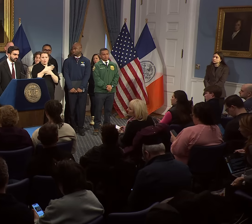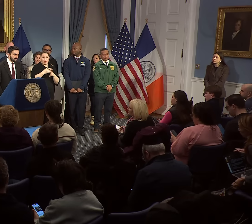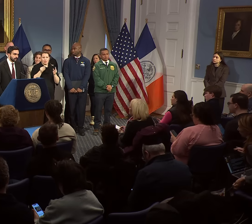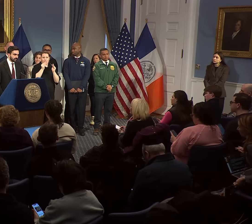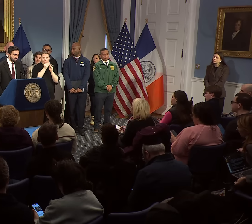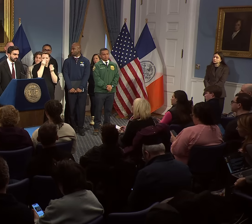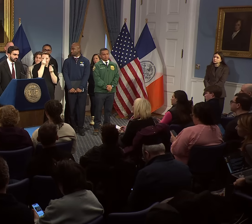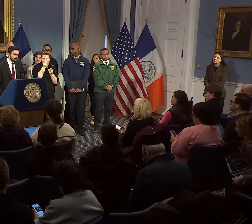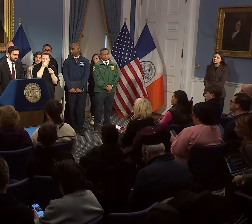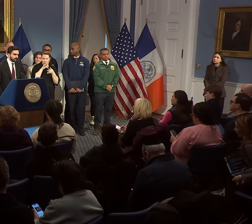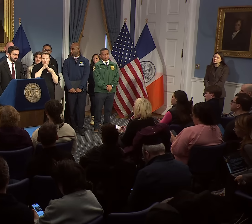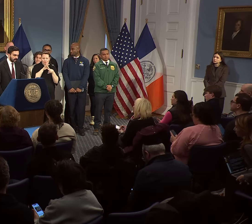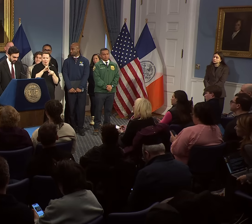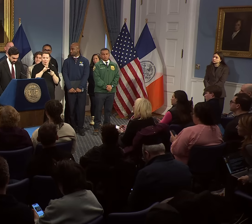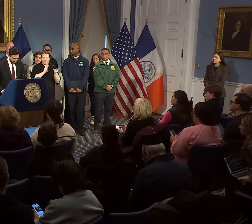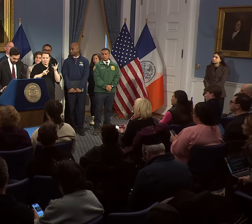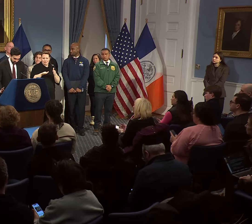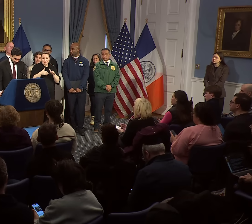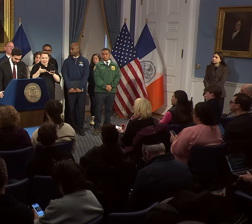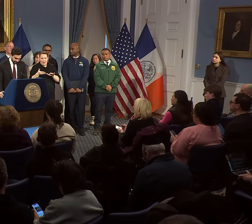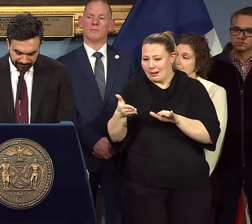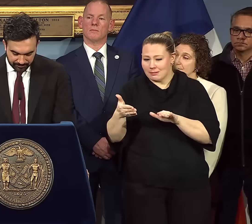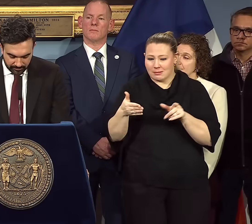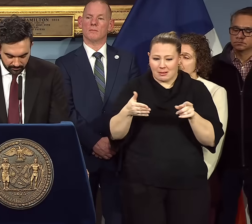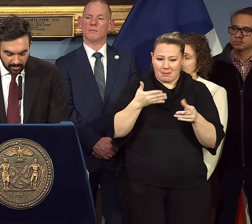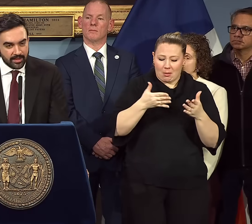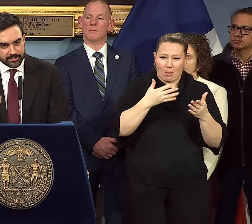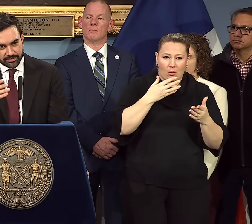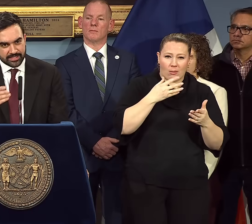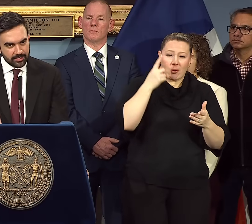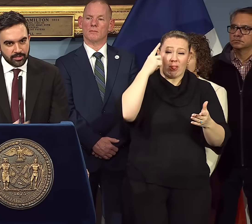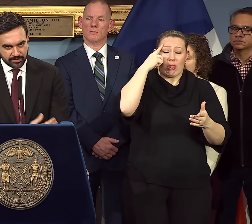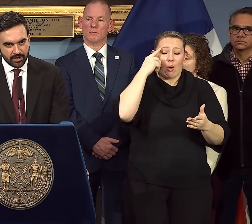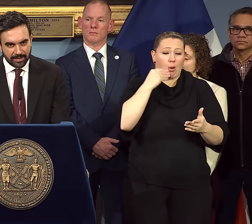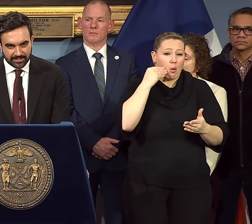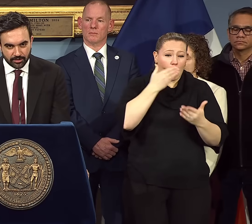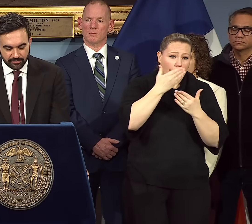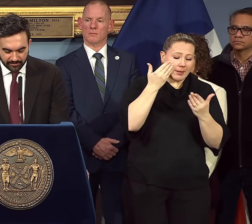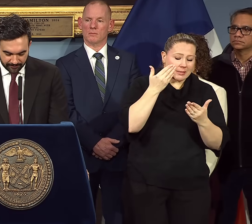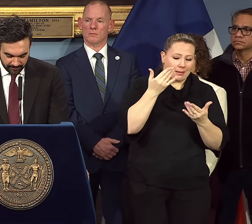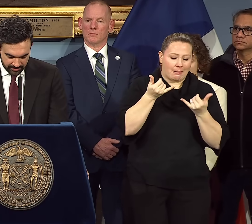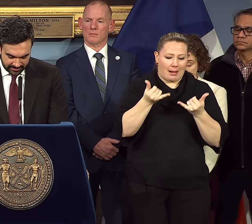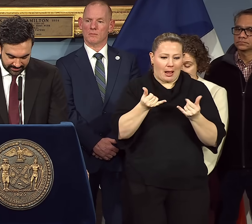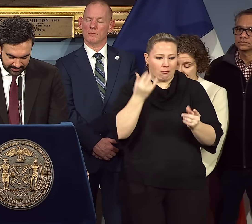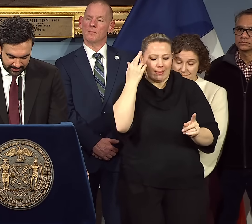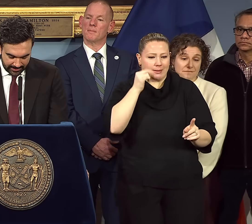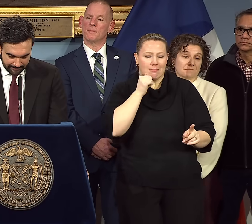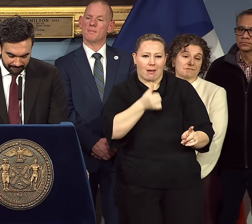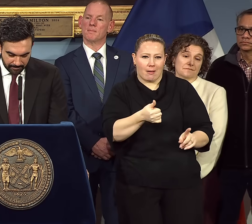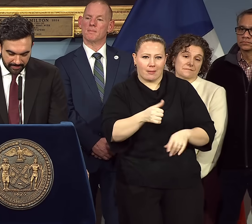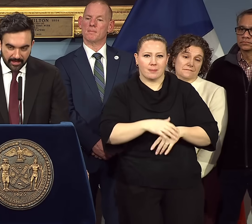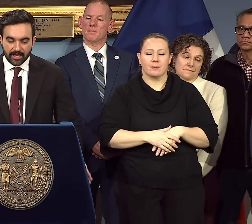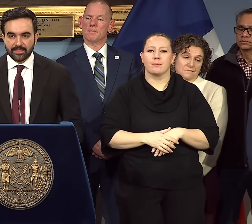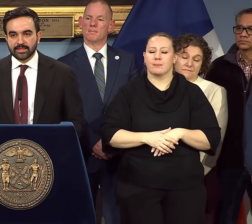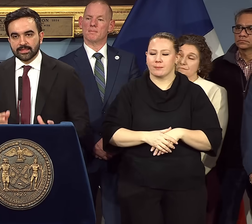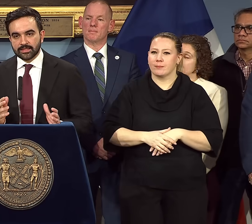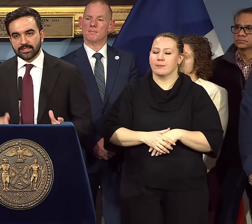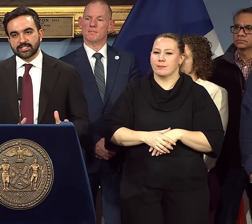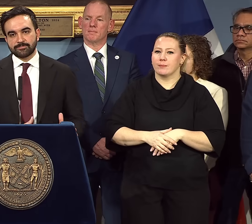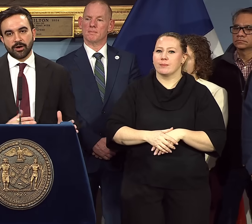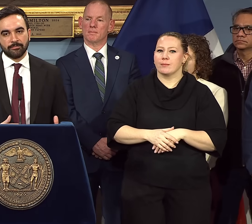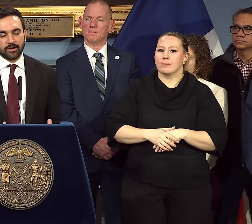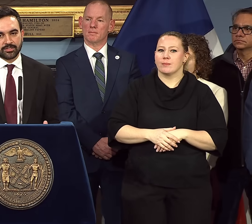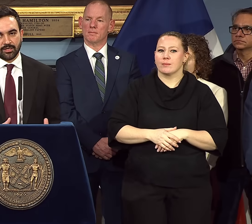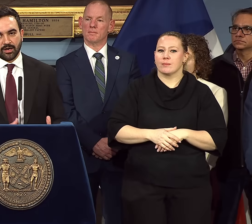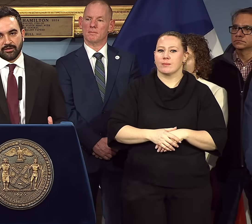might have been homeless but ended up not being homeless? I think I'll answer the second question, then I'll pass it over for the first. I think